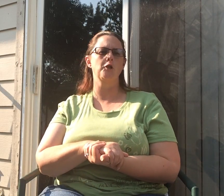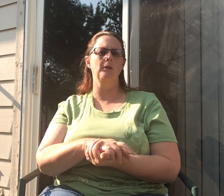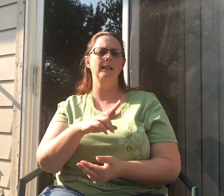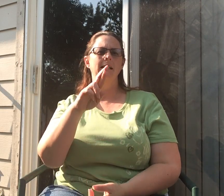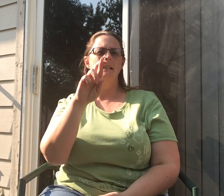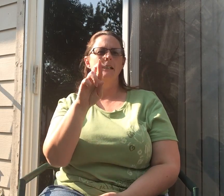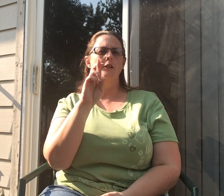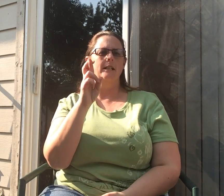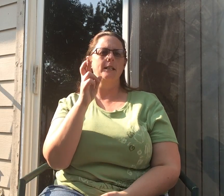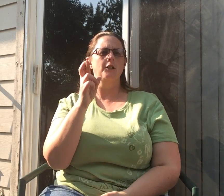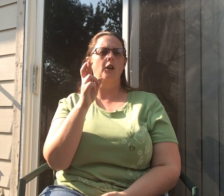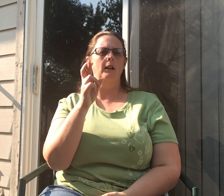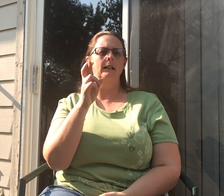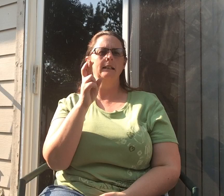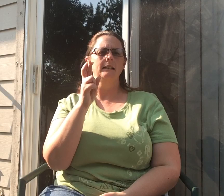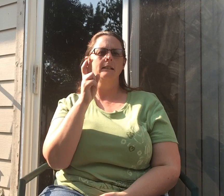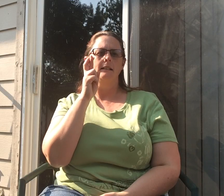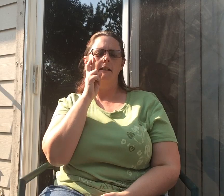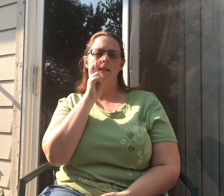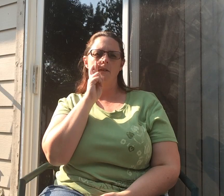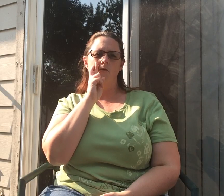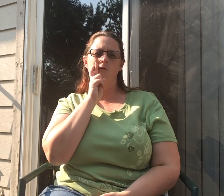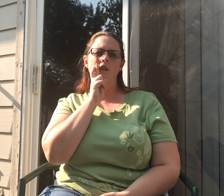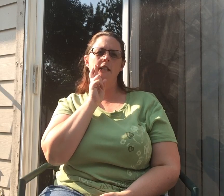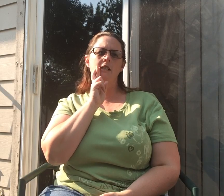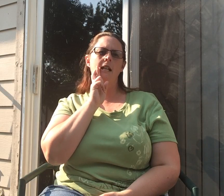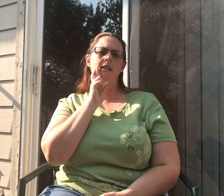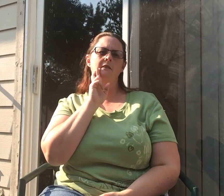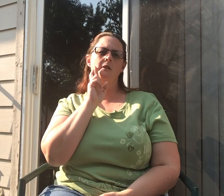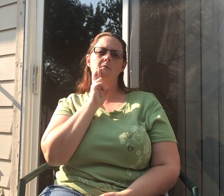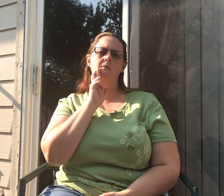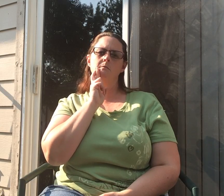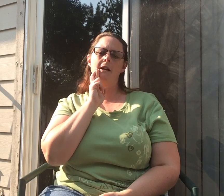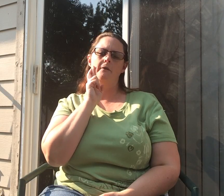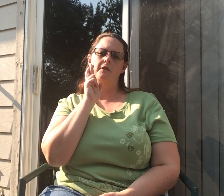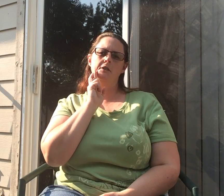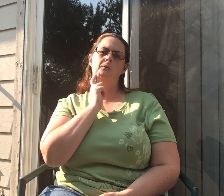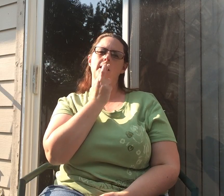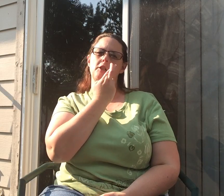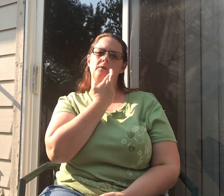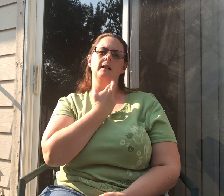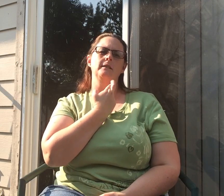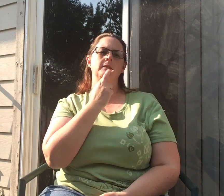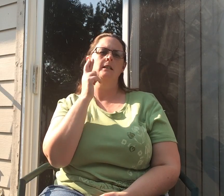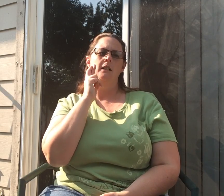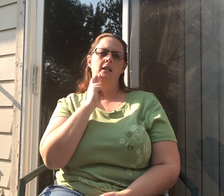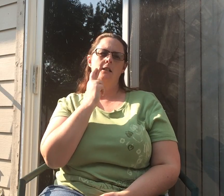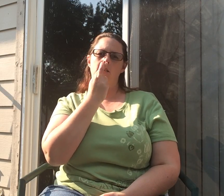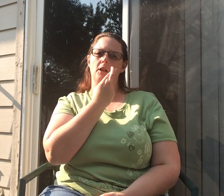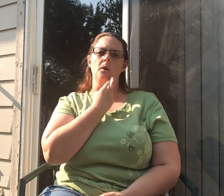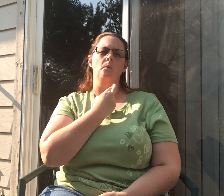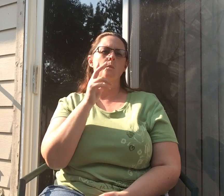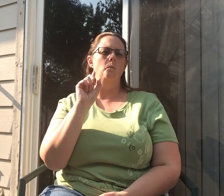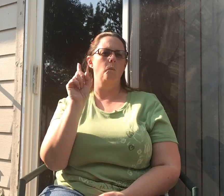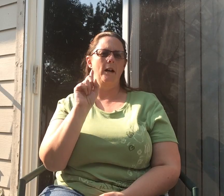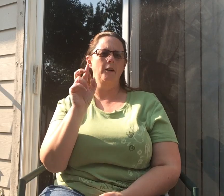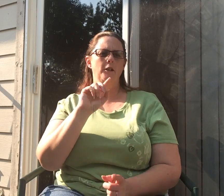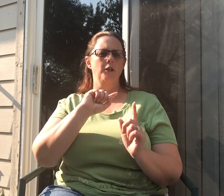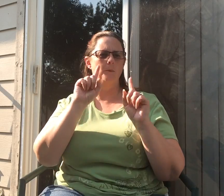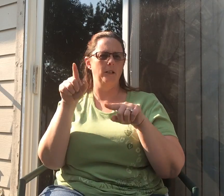Restaurant, you're going to take your R on each side of your mouth. So restaurant. So where you want to